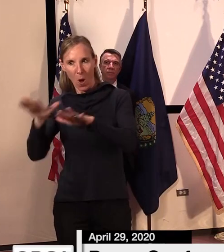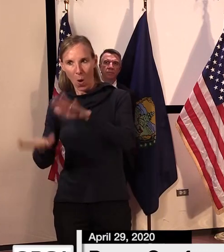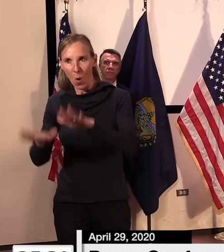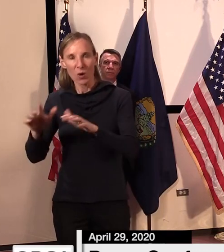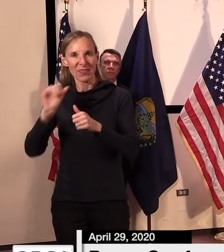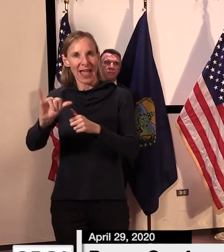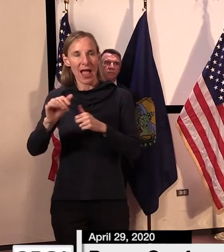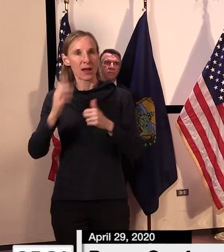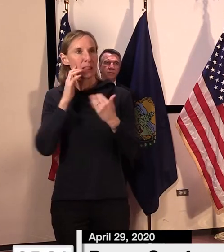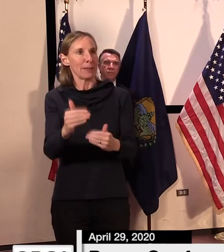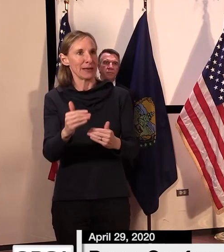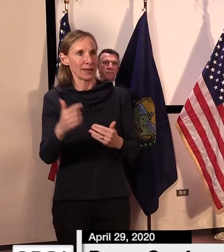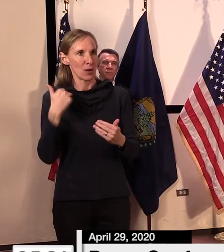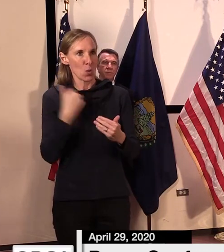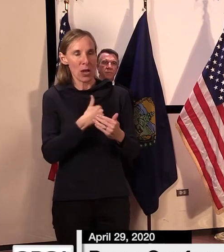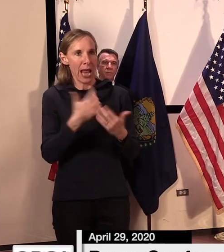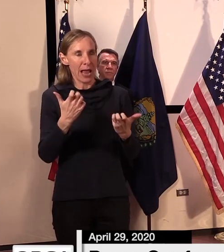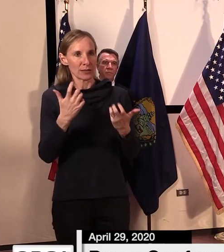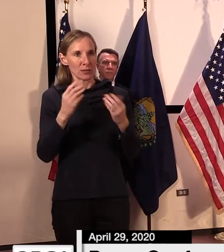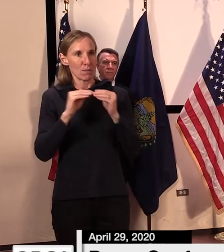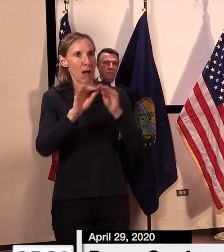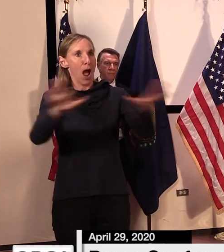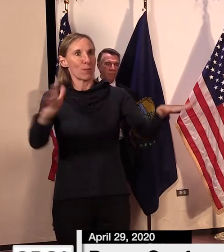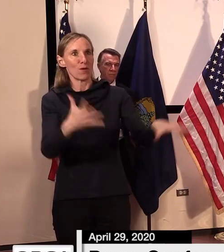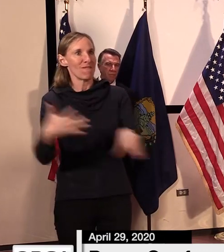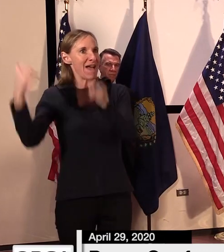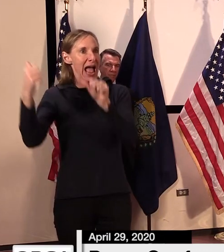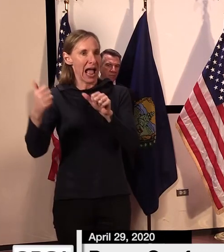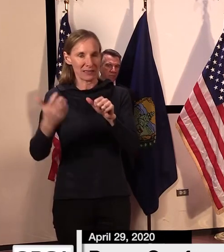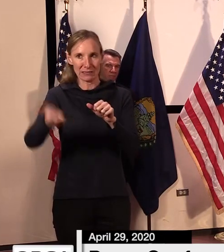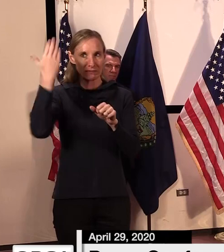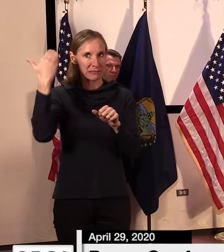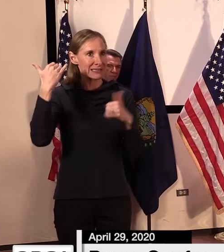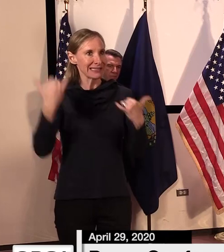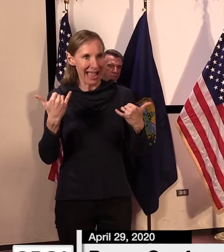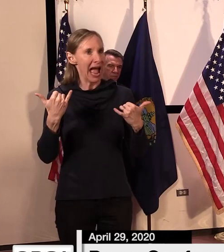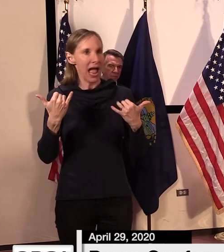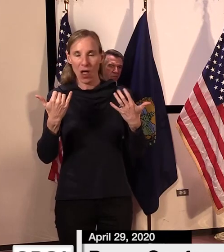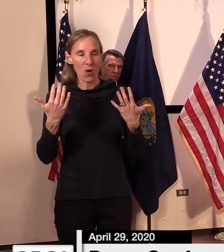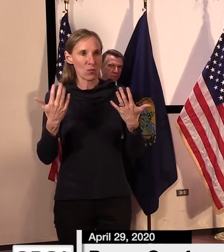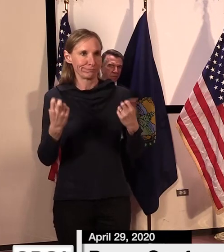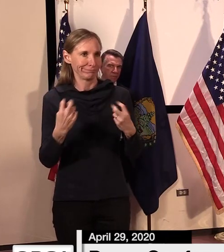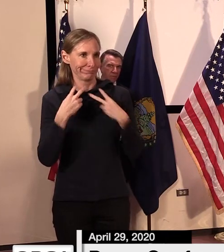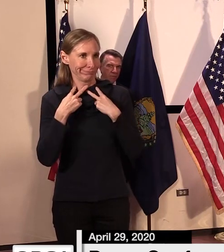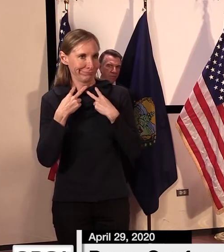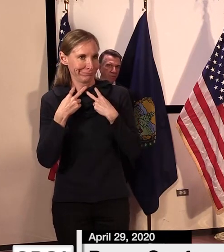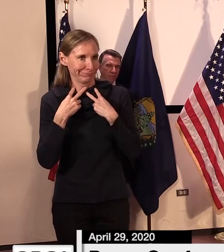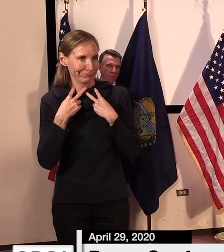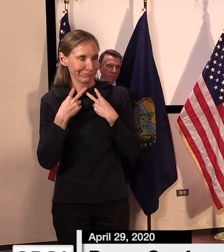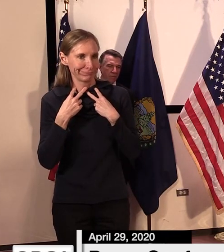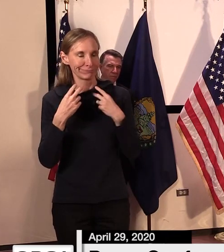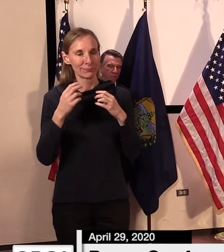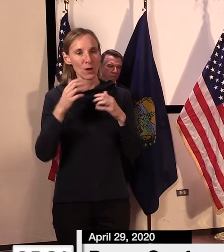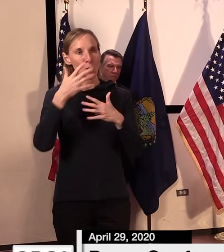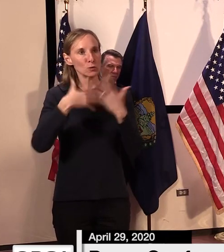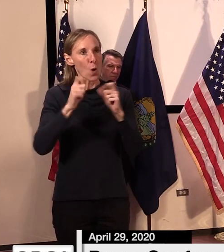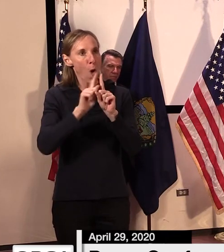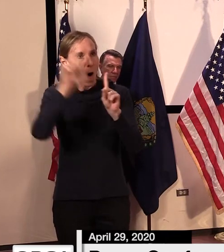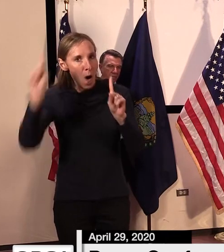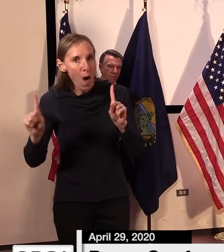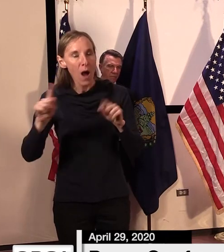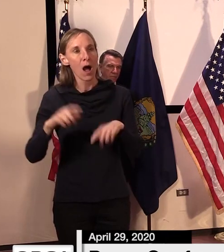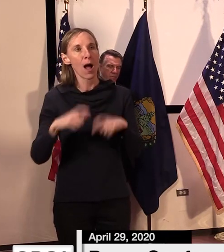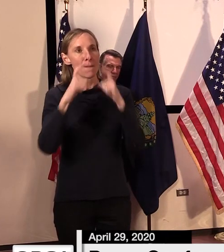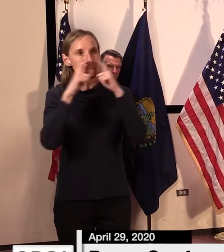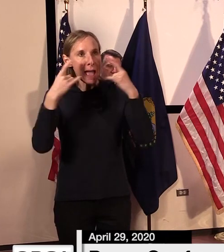all of these non-pharmaceutical interventions that we are now living with. Doesn't mean that those wouldn't need to come